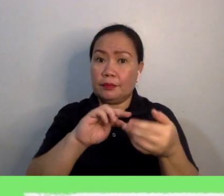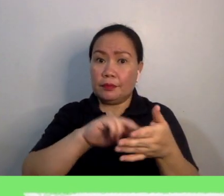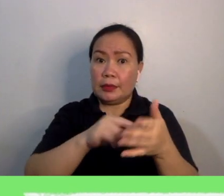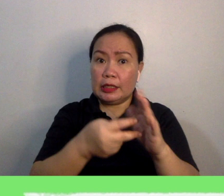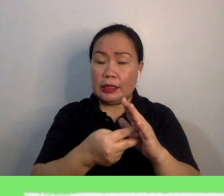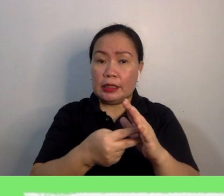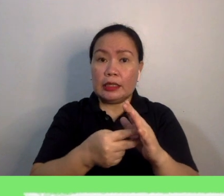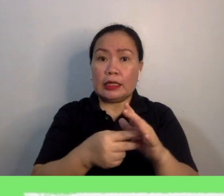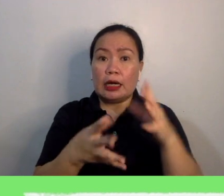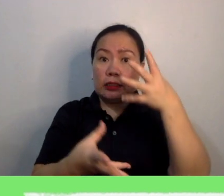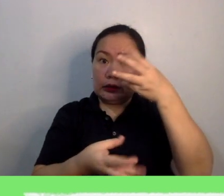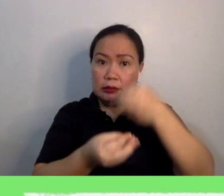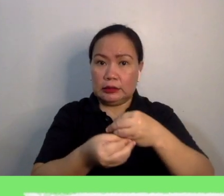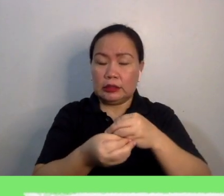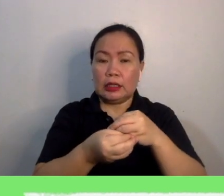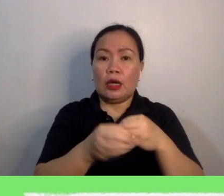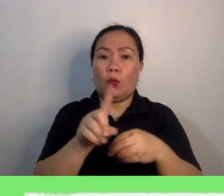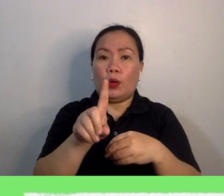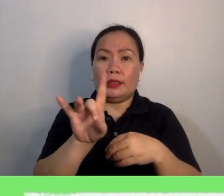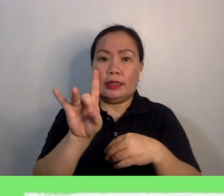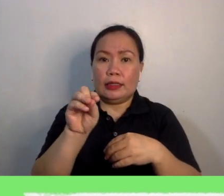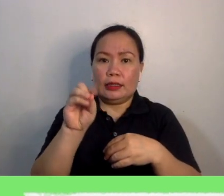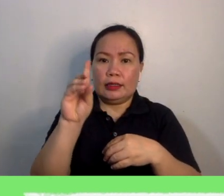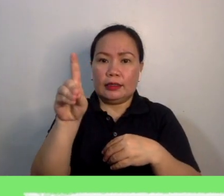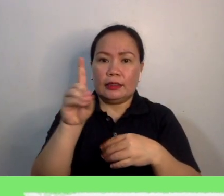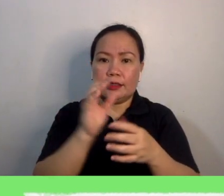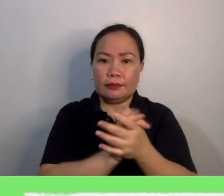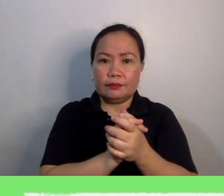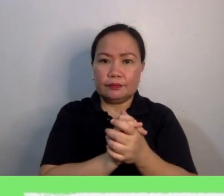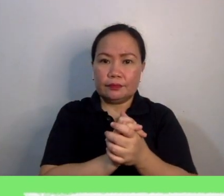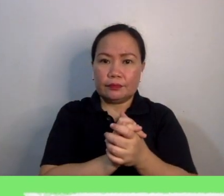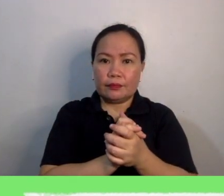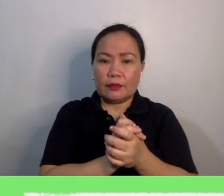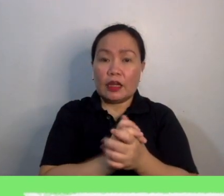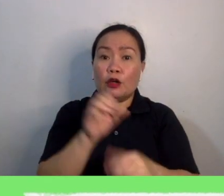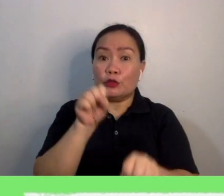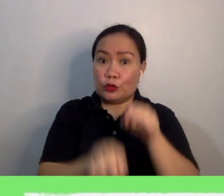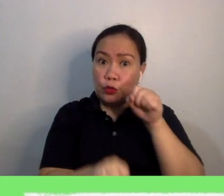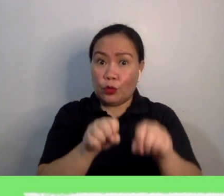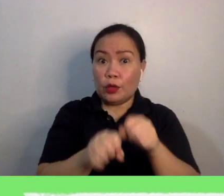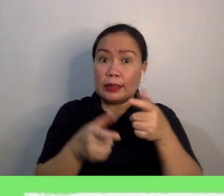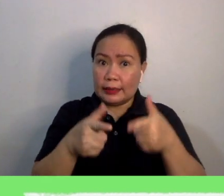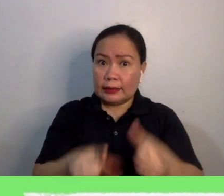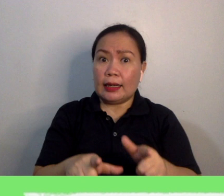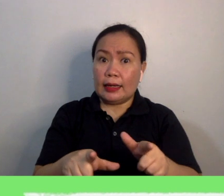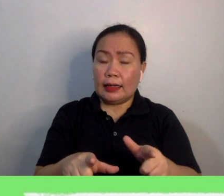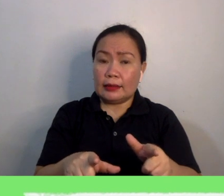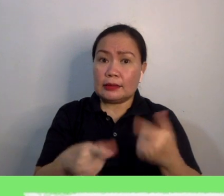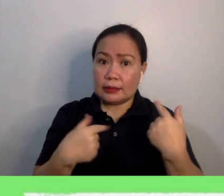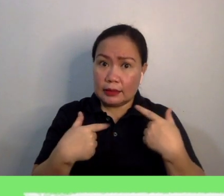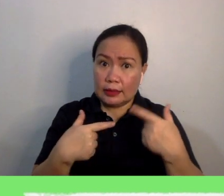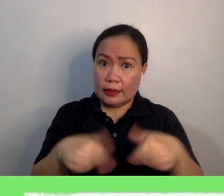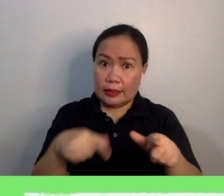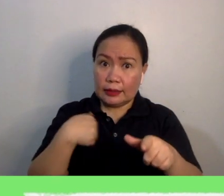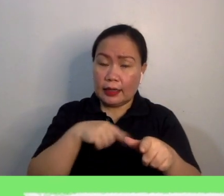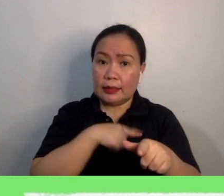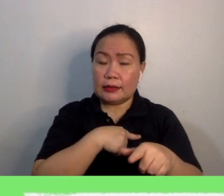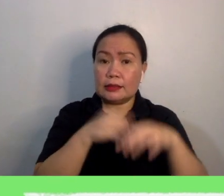supplementary angles, so ibig sabihin, ang sum nila ay 180. So, ibabawas natin